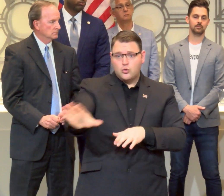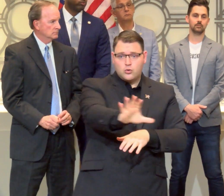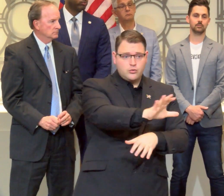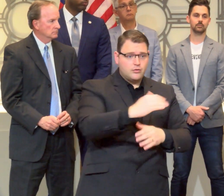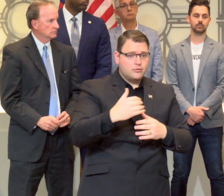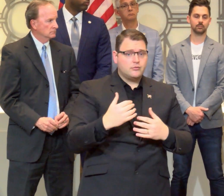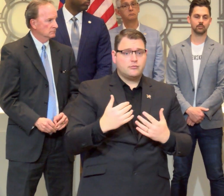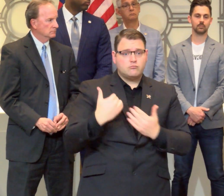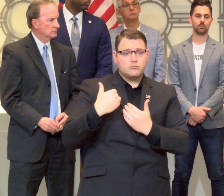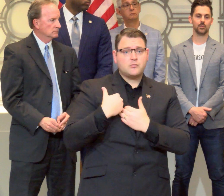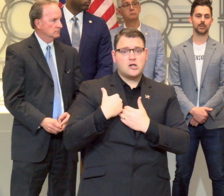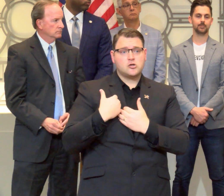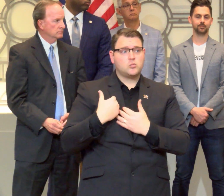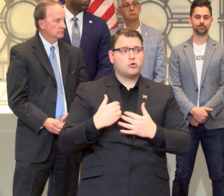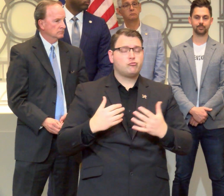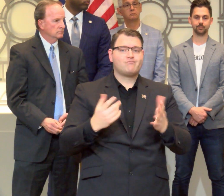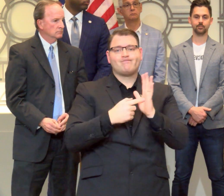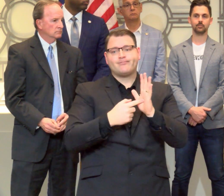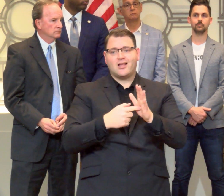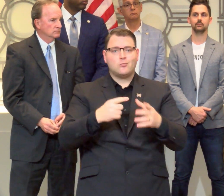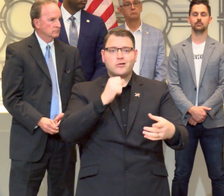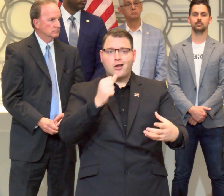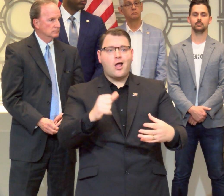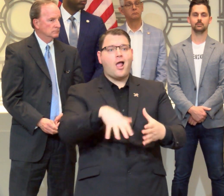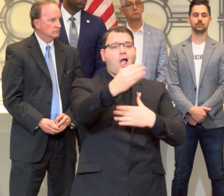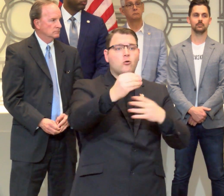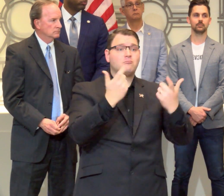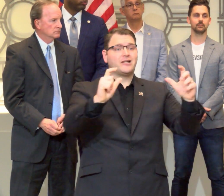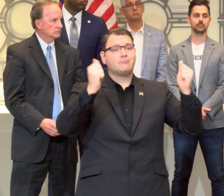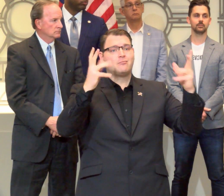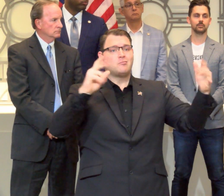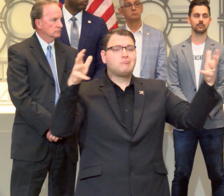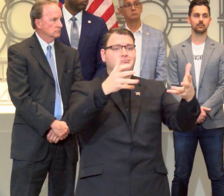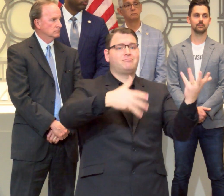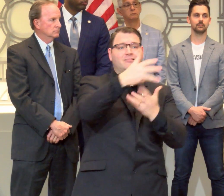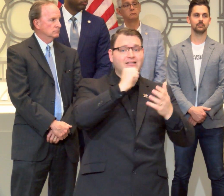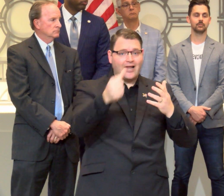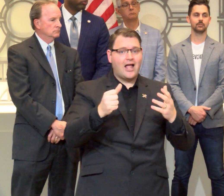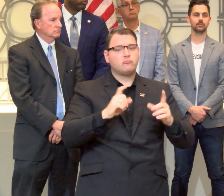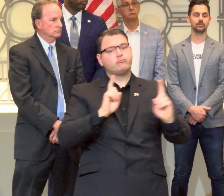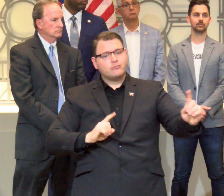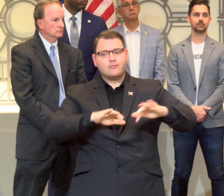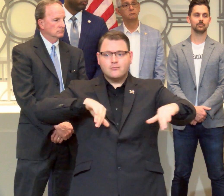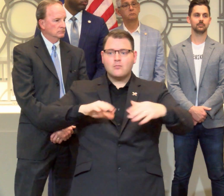not engaging in large crowds and things of that nature, then we don't have to get to that point.